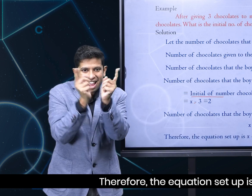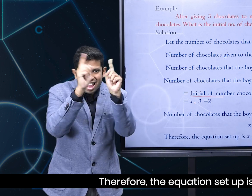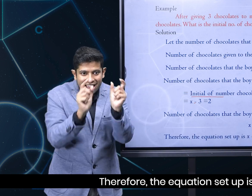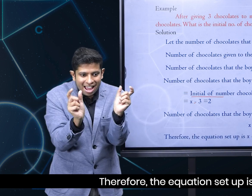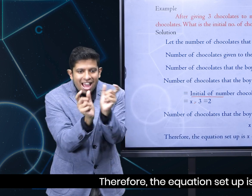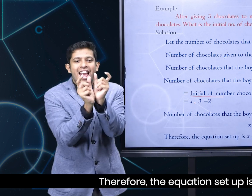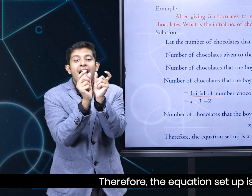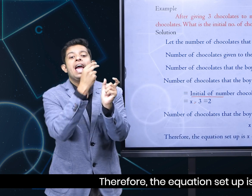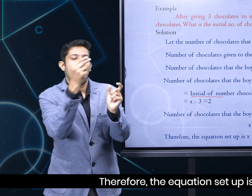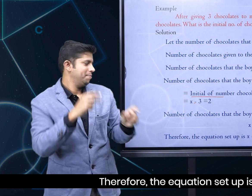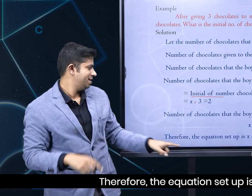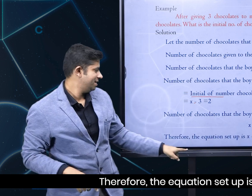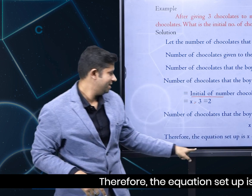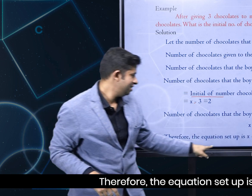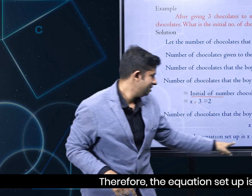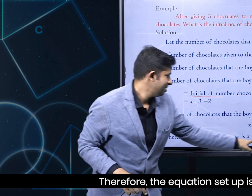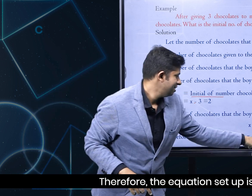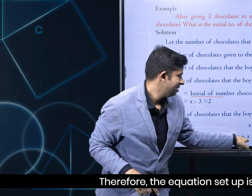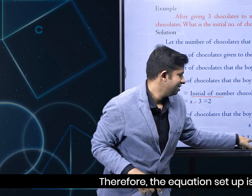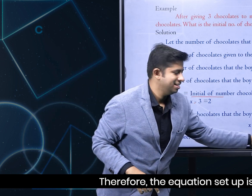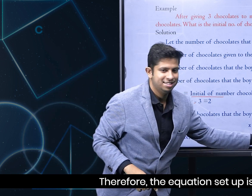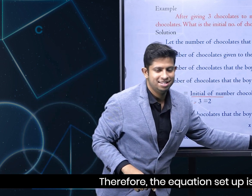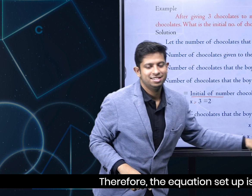setup is x minus 3 is equal to 2.